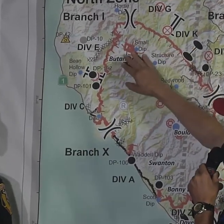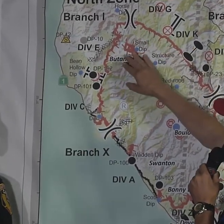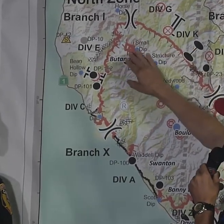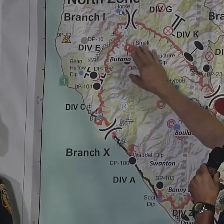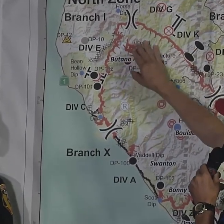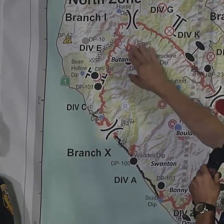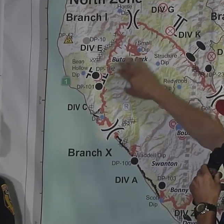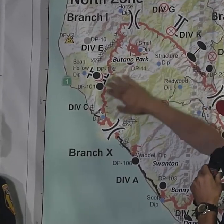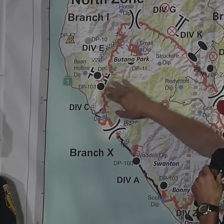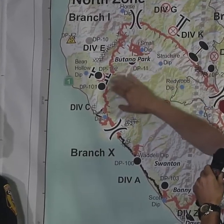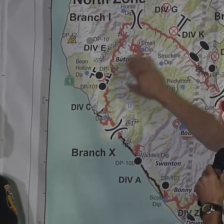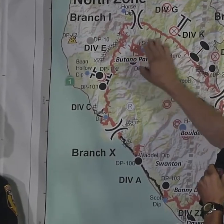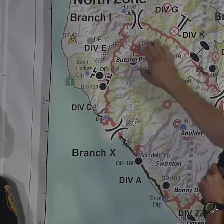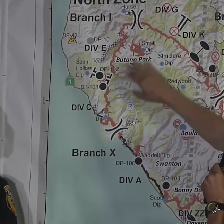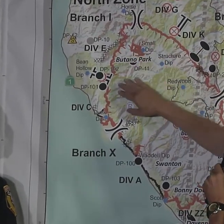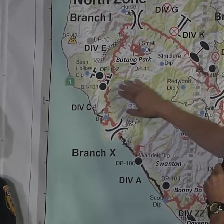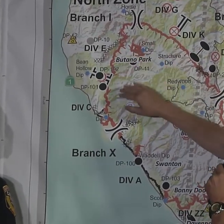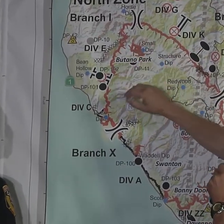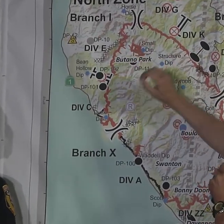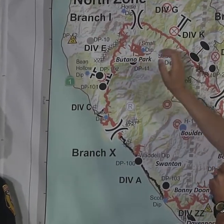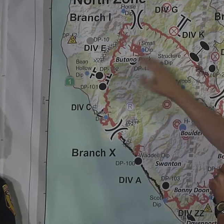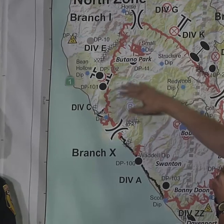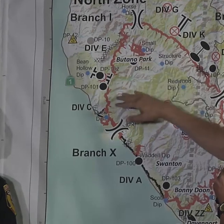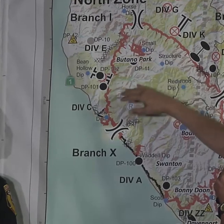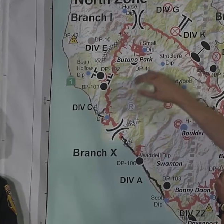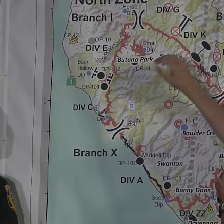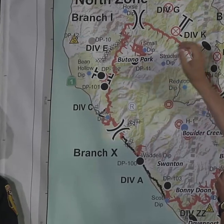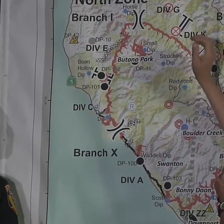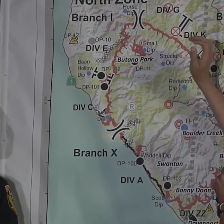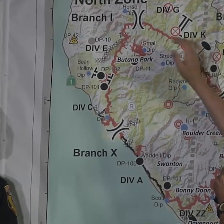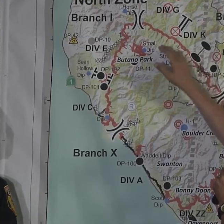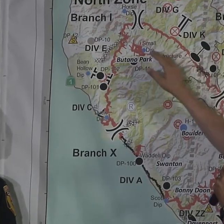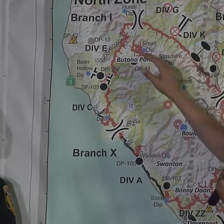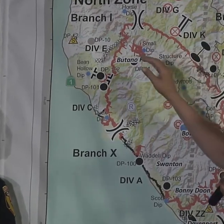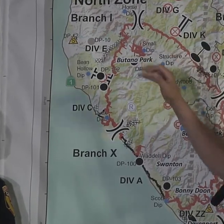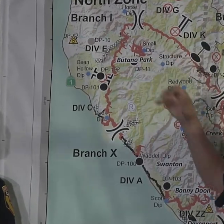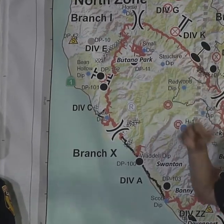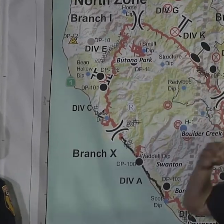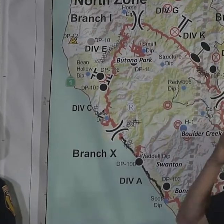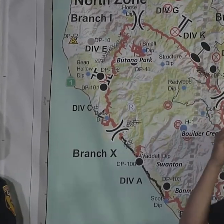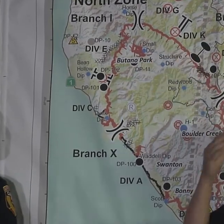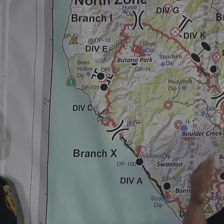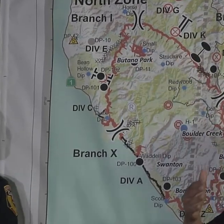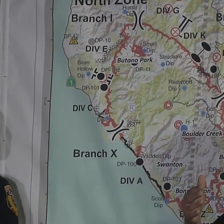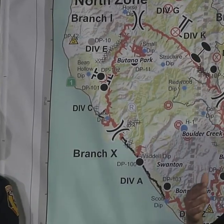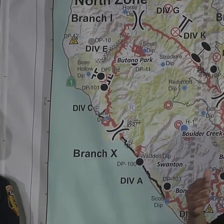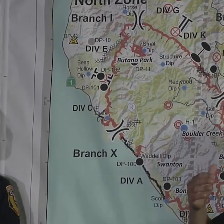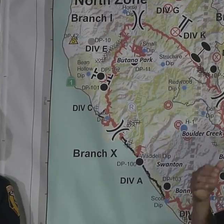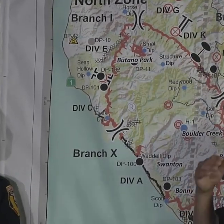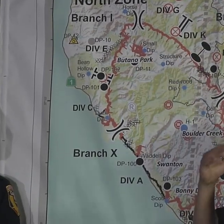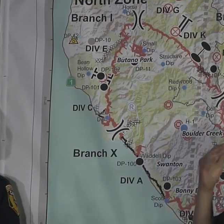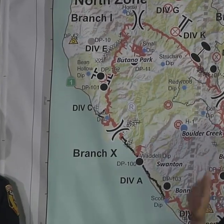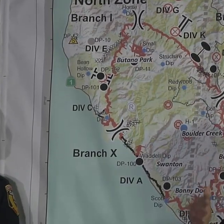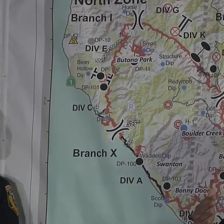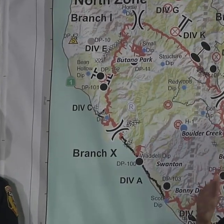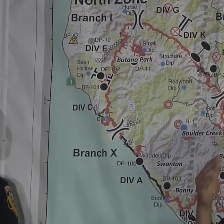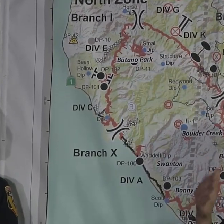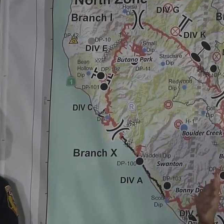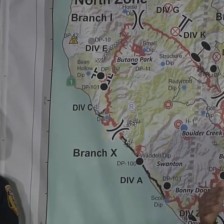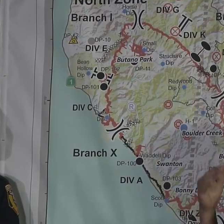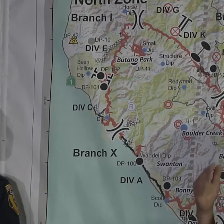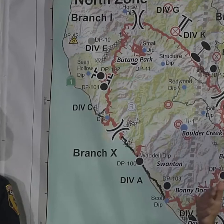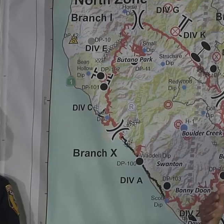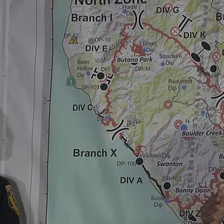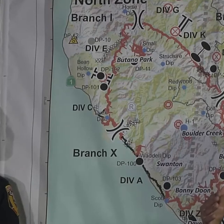top, continued line construction of Butano into Loma Mar. Again, it's just a creeping fire. Very steep,